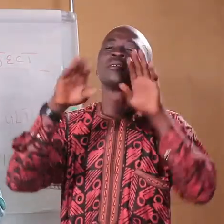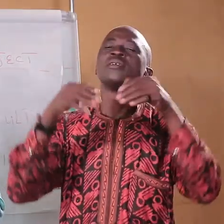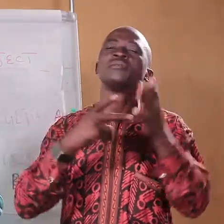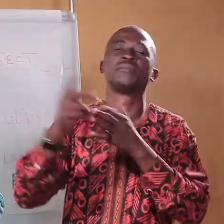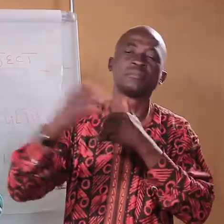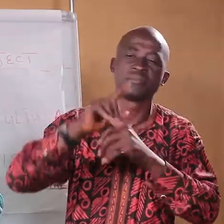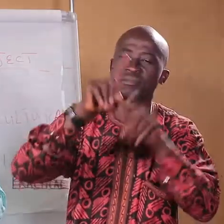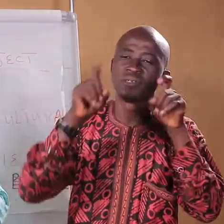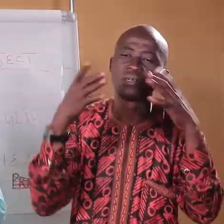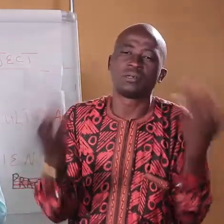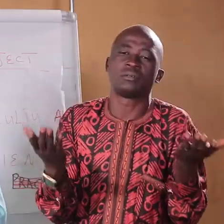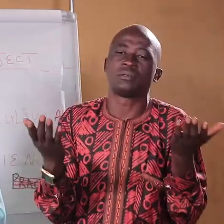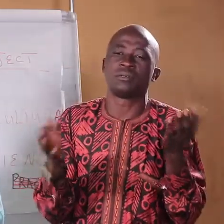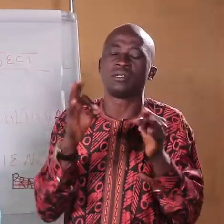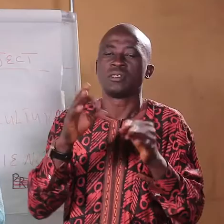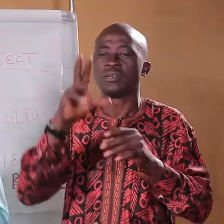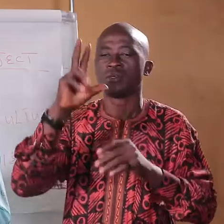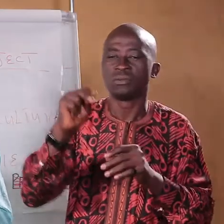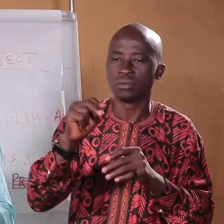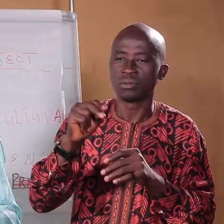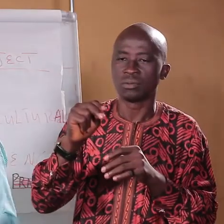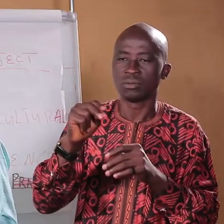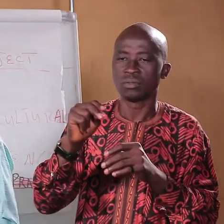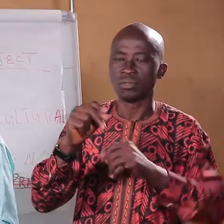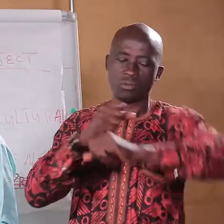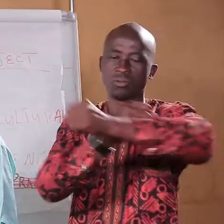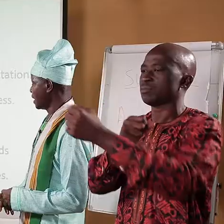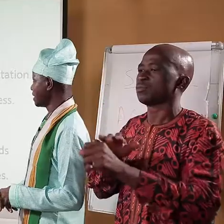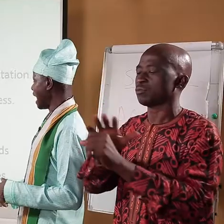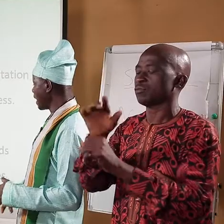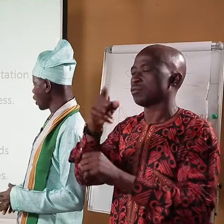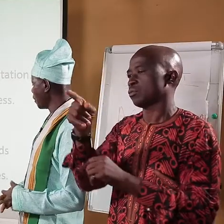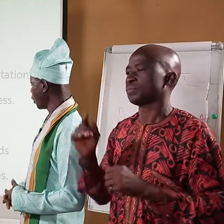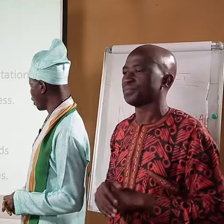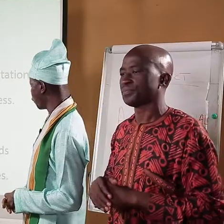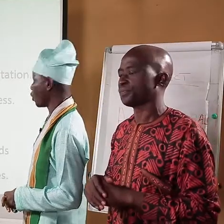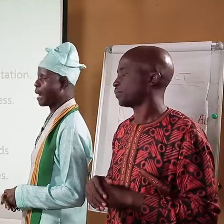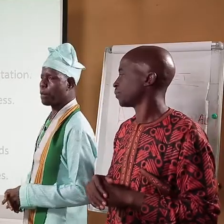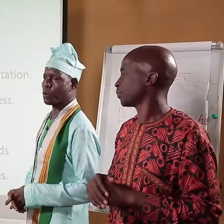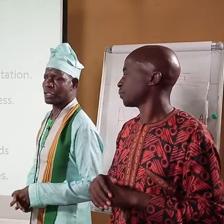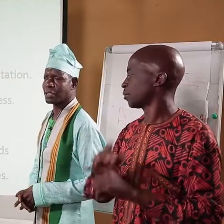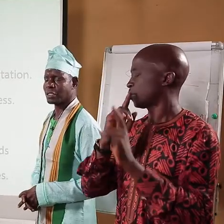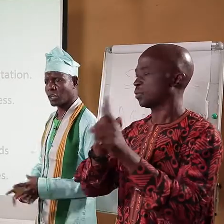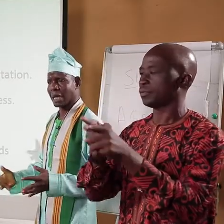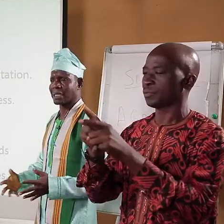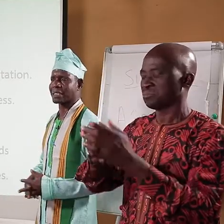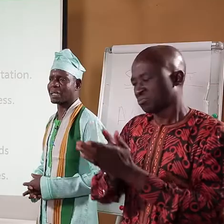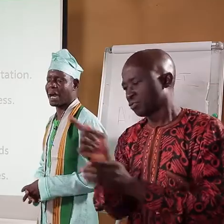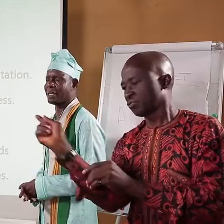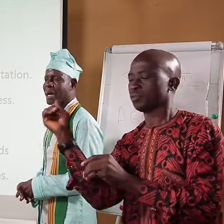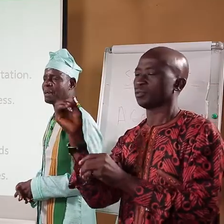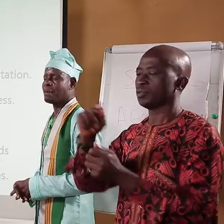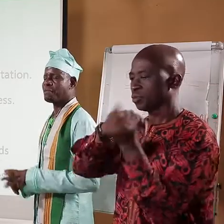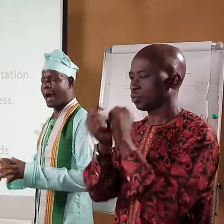back? Moreover, if there is no insurance cover. Diversion of loan for other purposes. Just as I